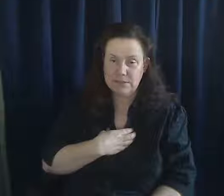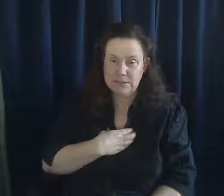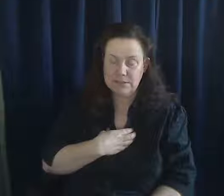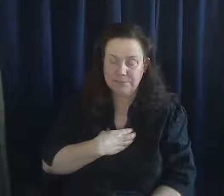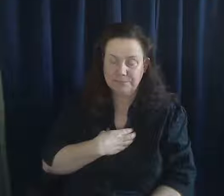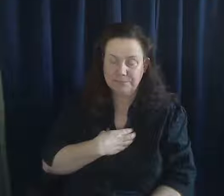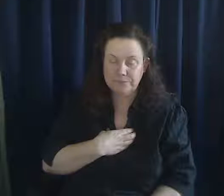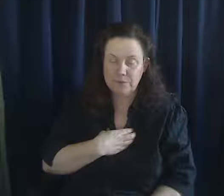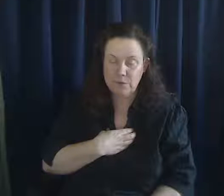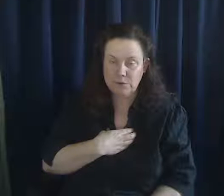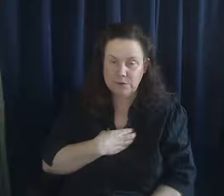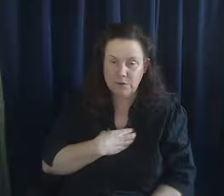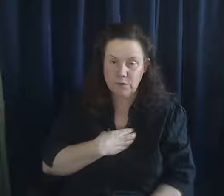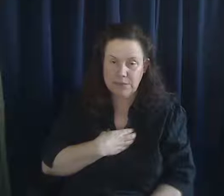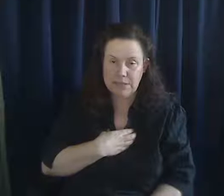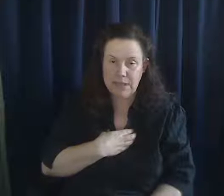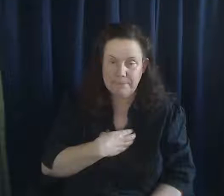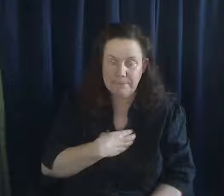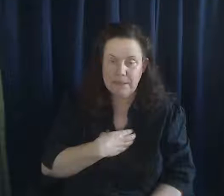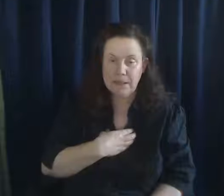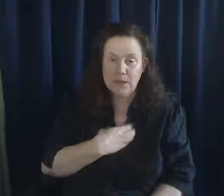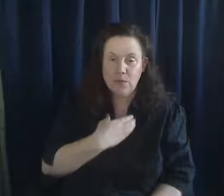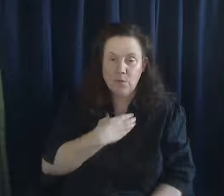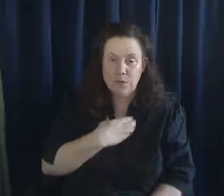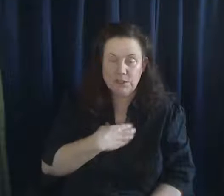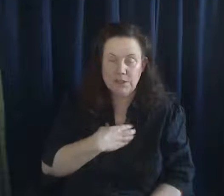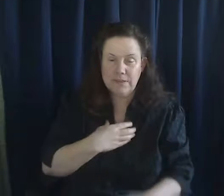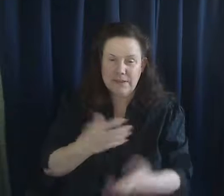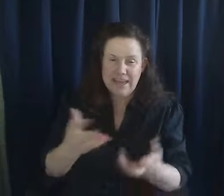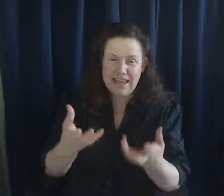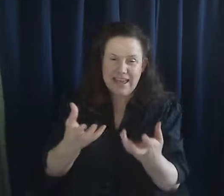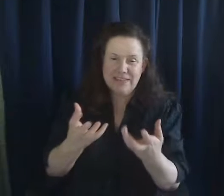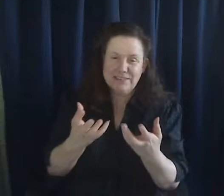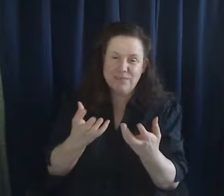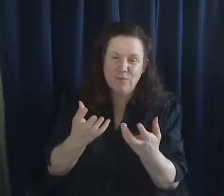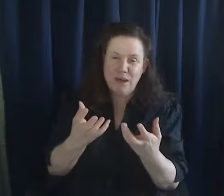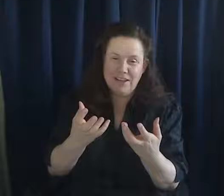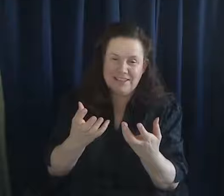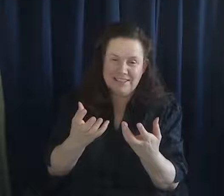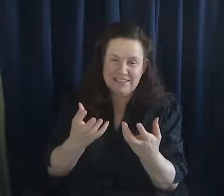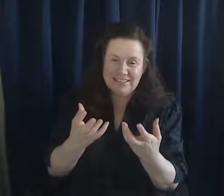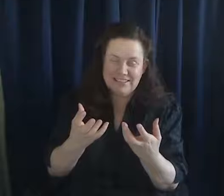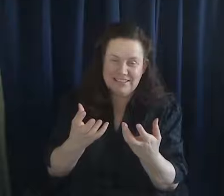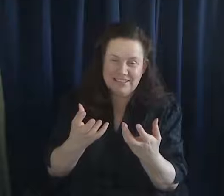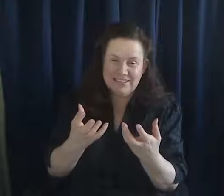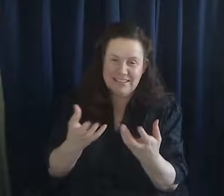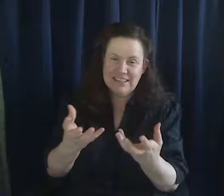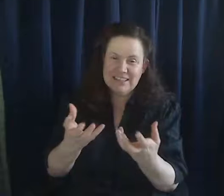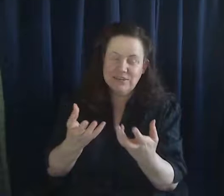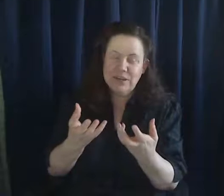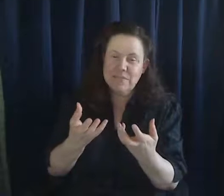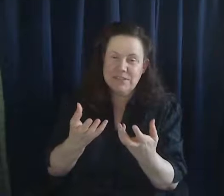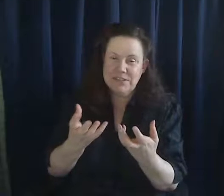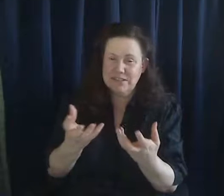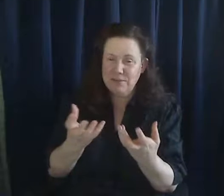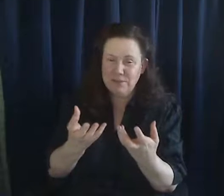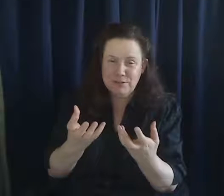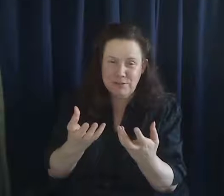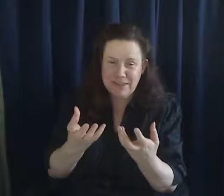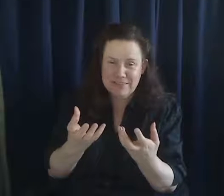inches. Only do it one time. Wish, and then I added want to emphasize that I really want